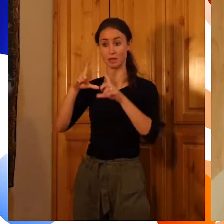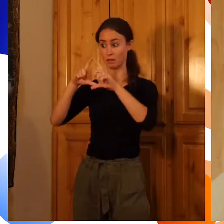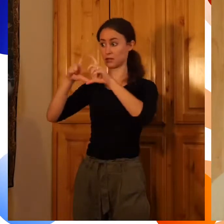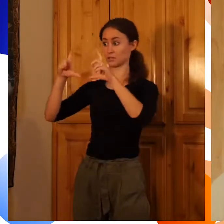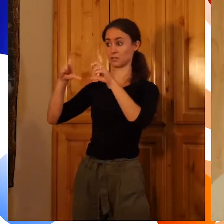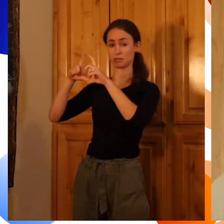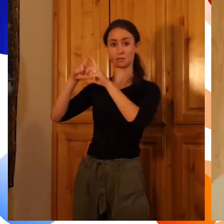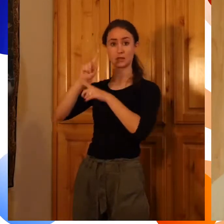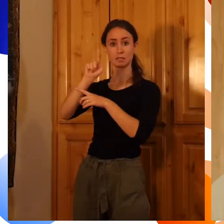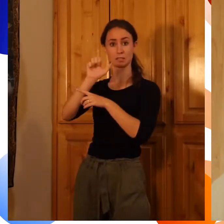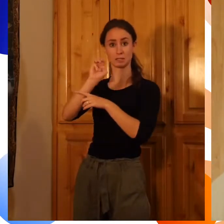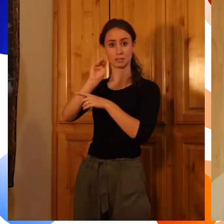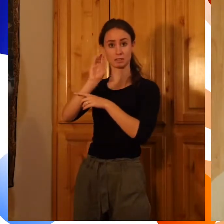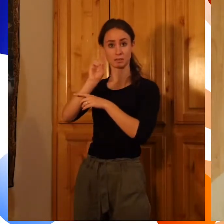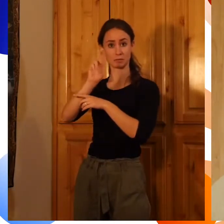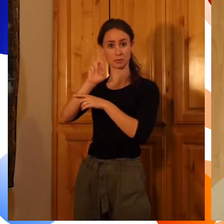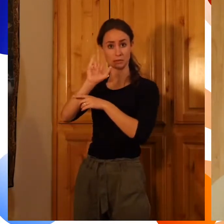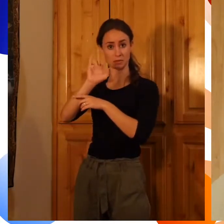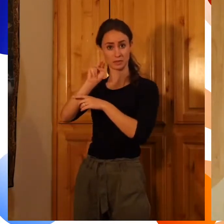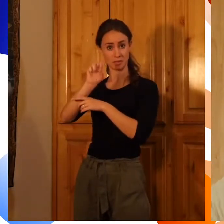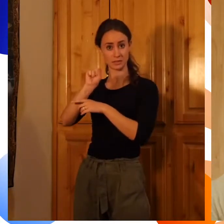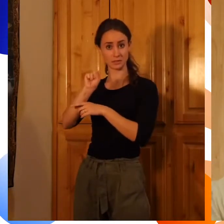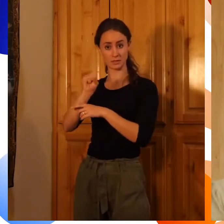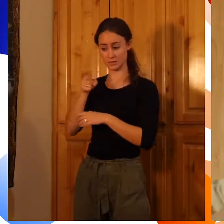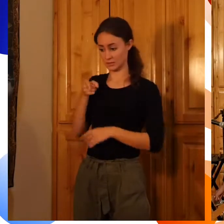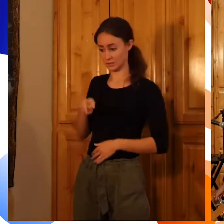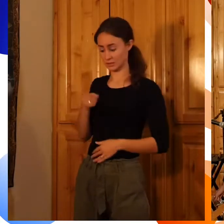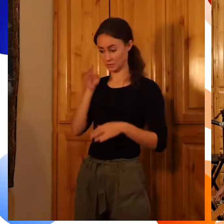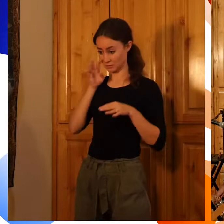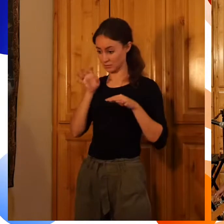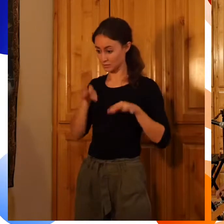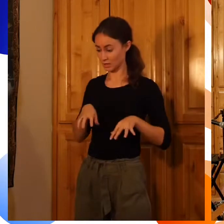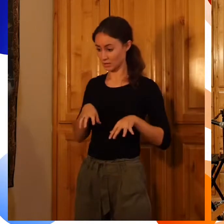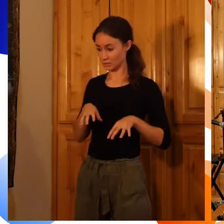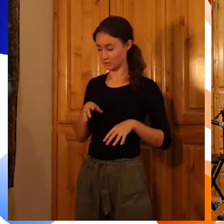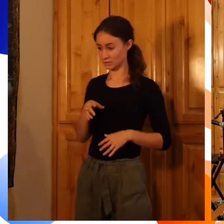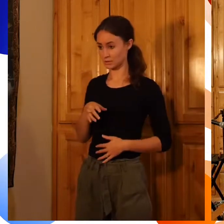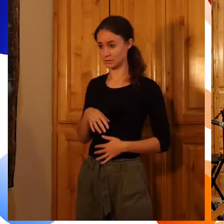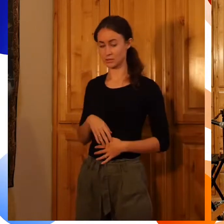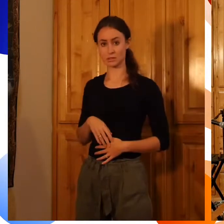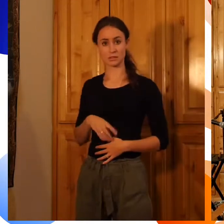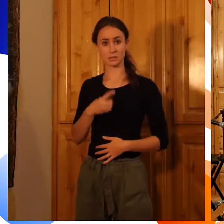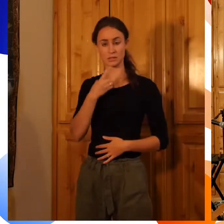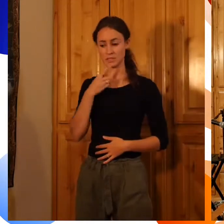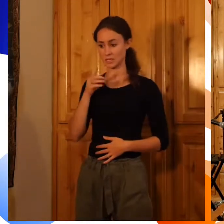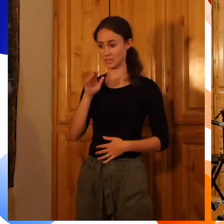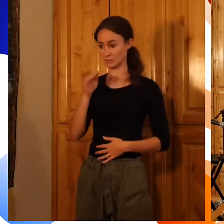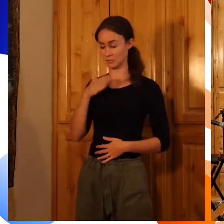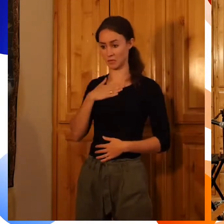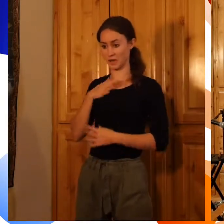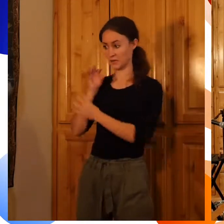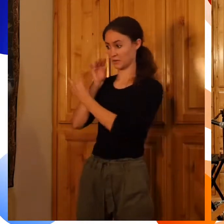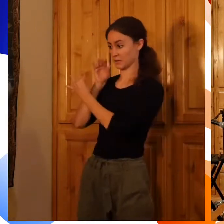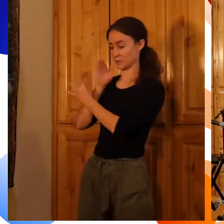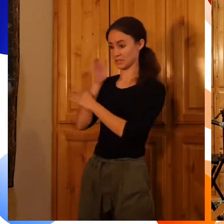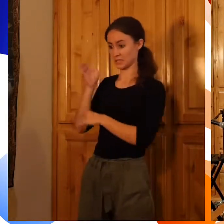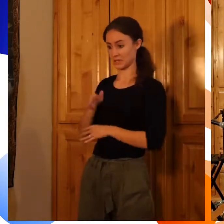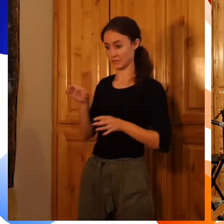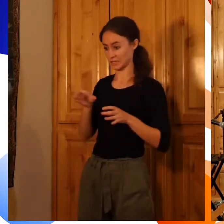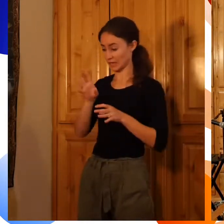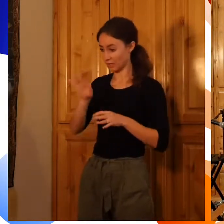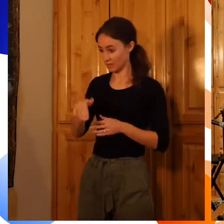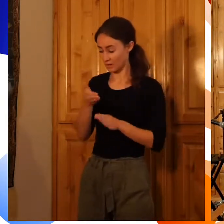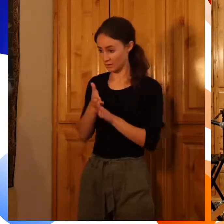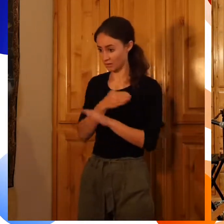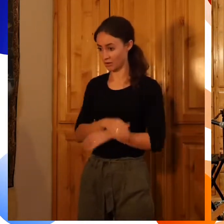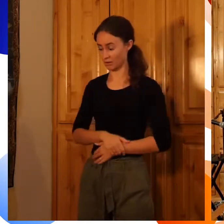never done that before." And so Donald went over and he picked up the two halves of the spectacles and he welded them back together, for he was